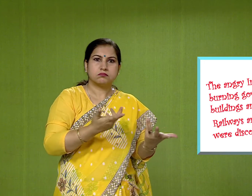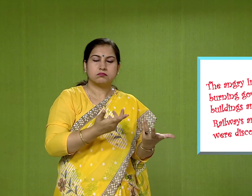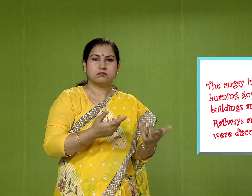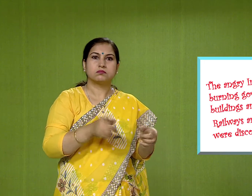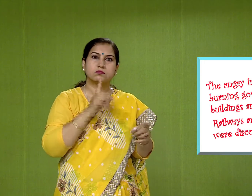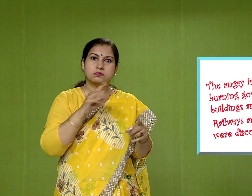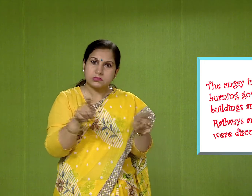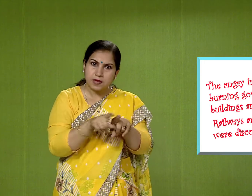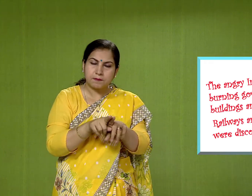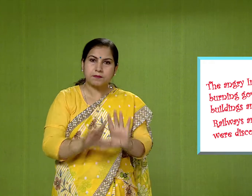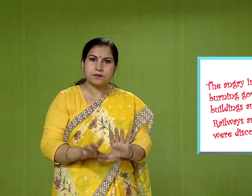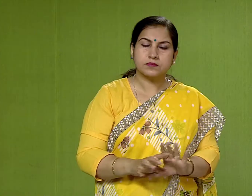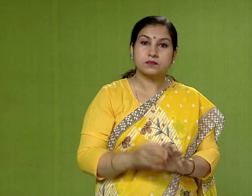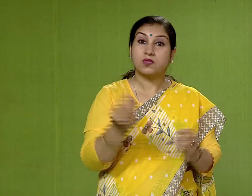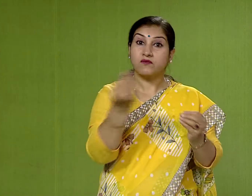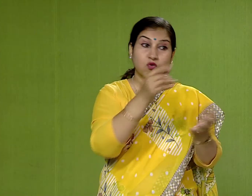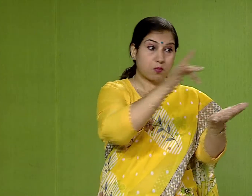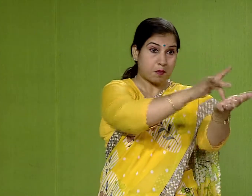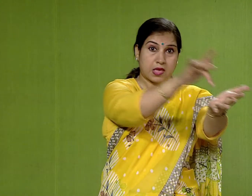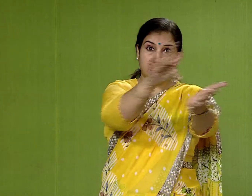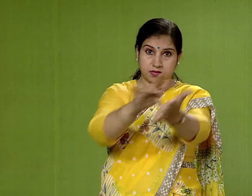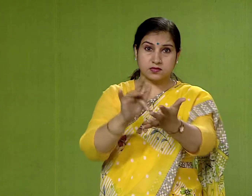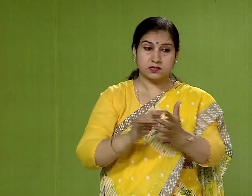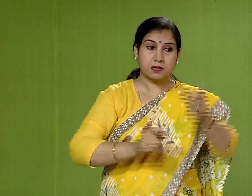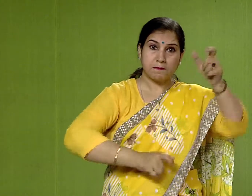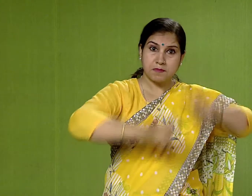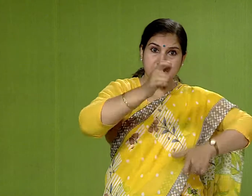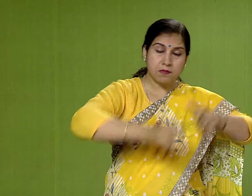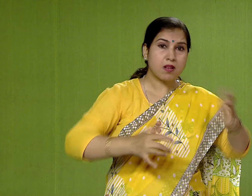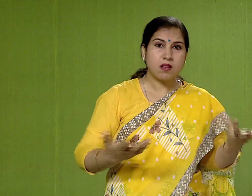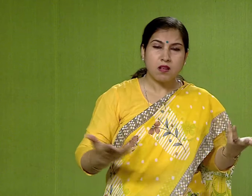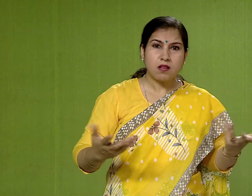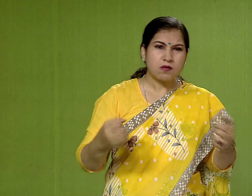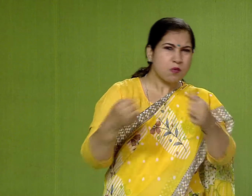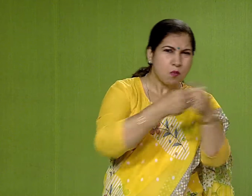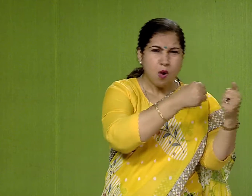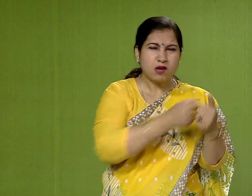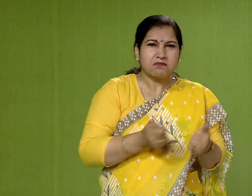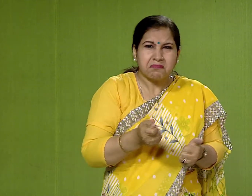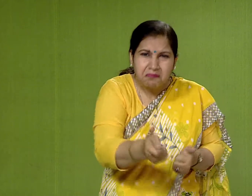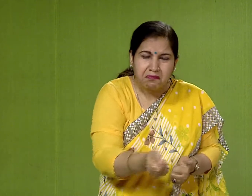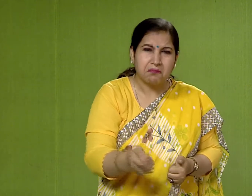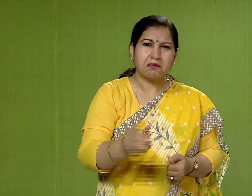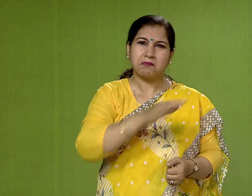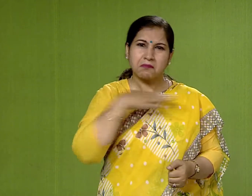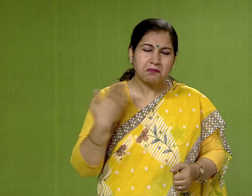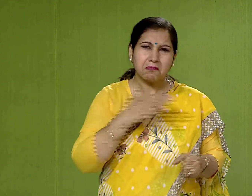In fact, at some places, the people engaged in violent activities.